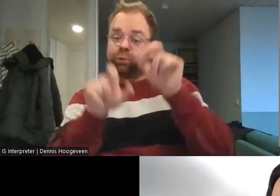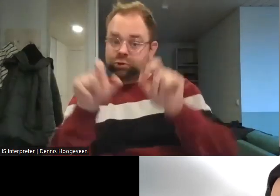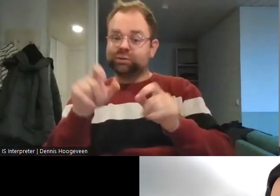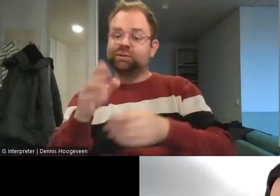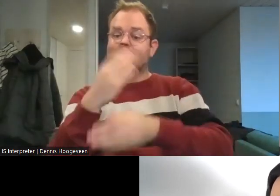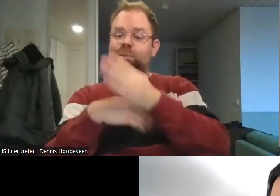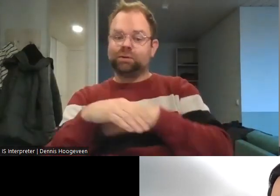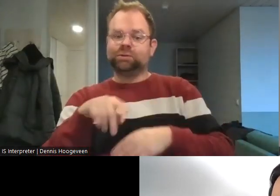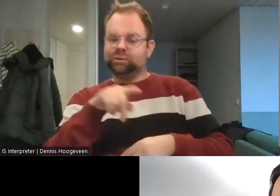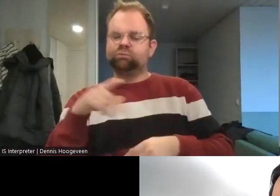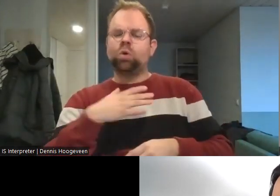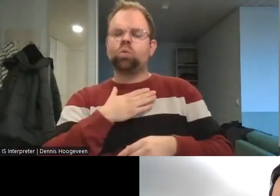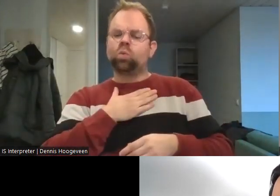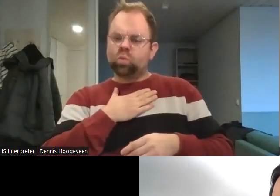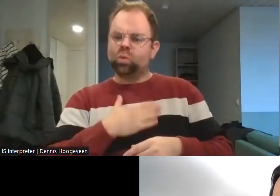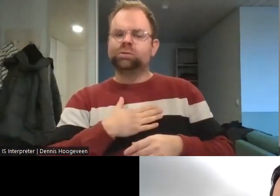gender equality,